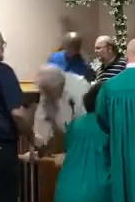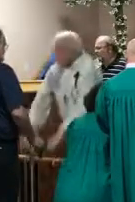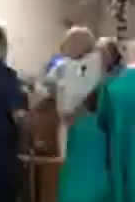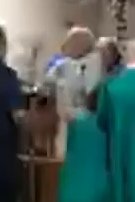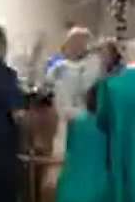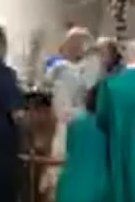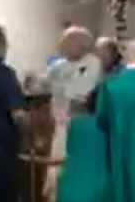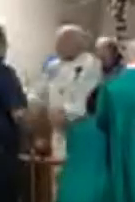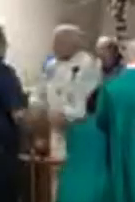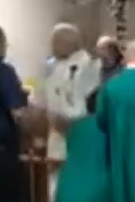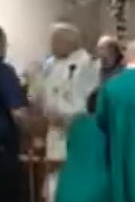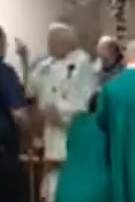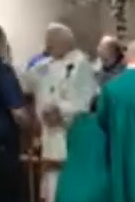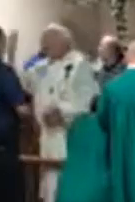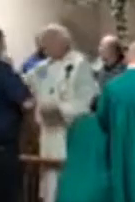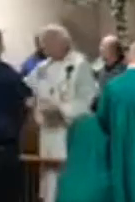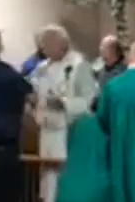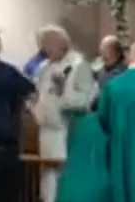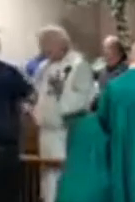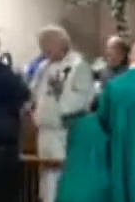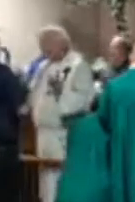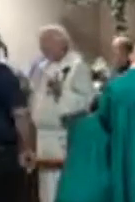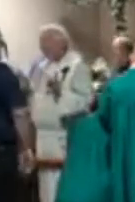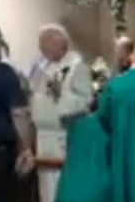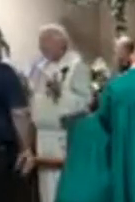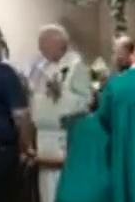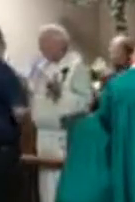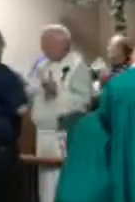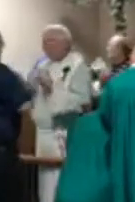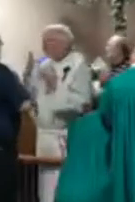Oh, indeed. Great. His life